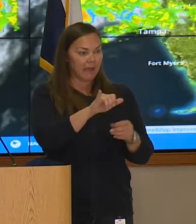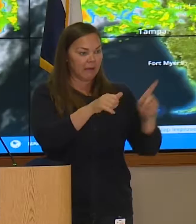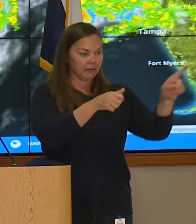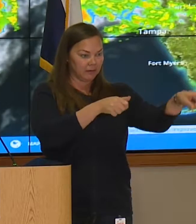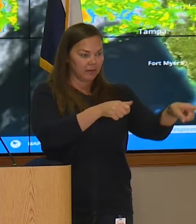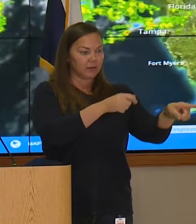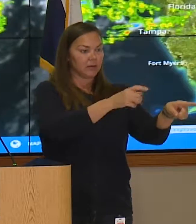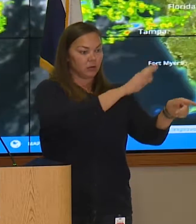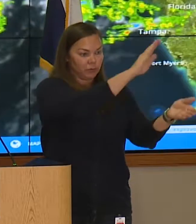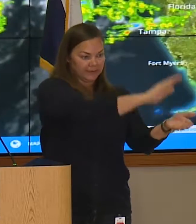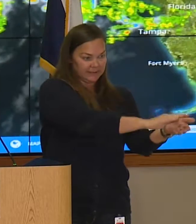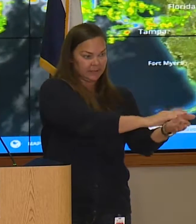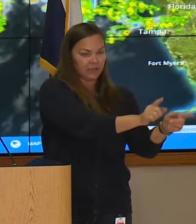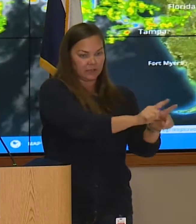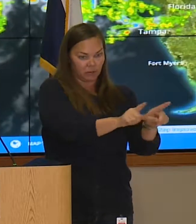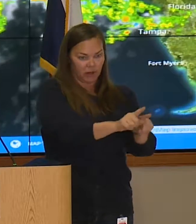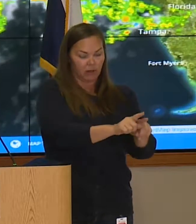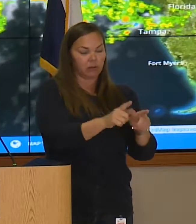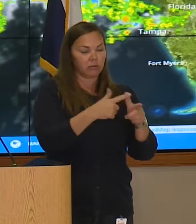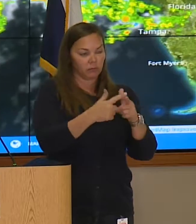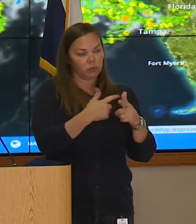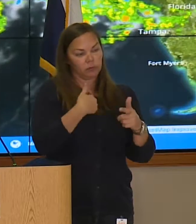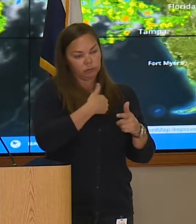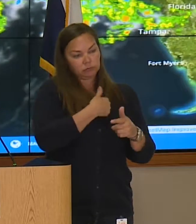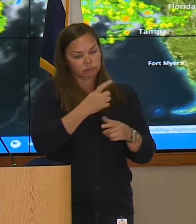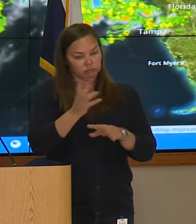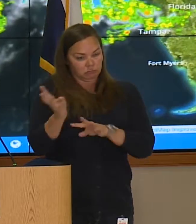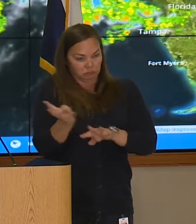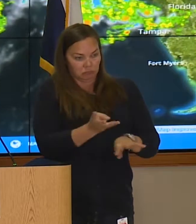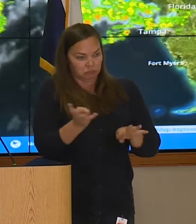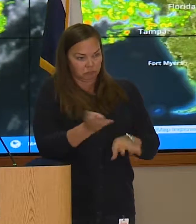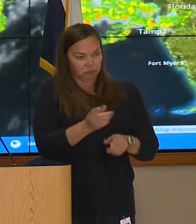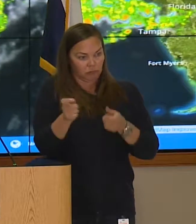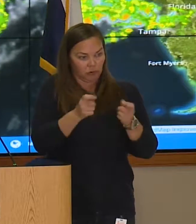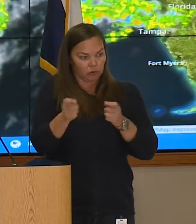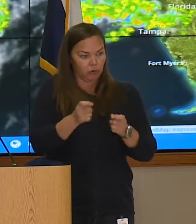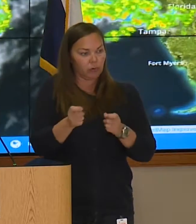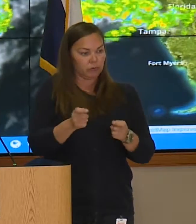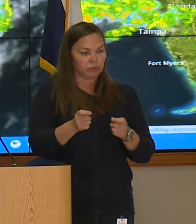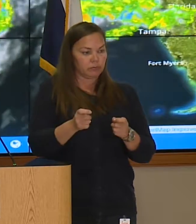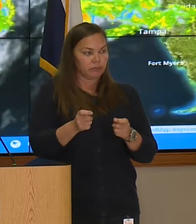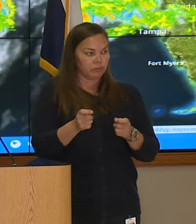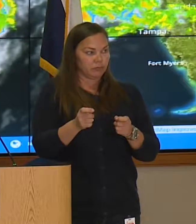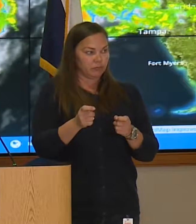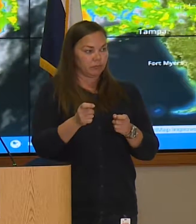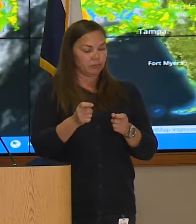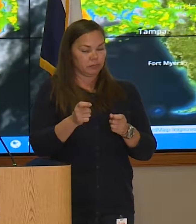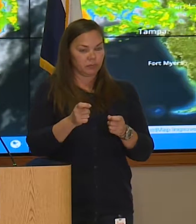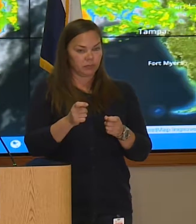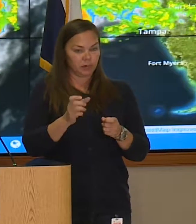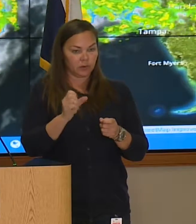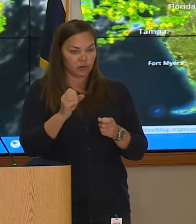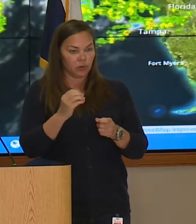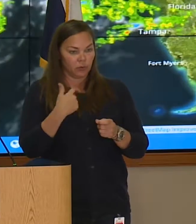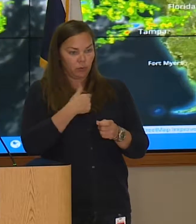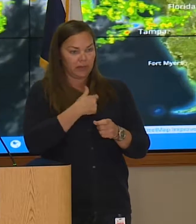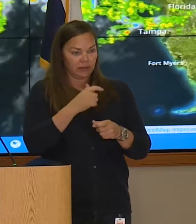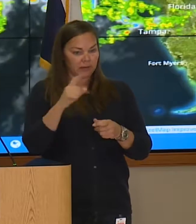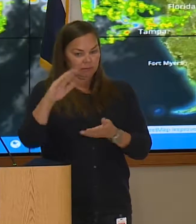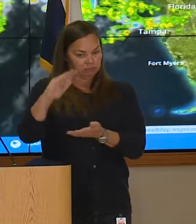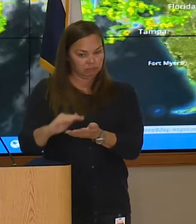to recede as well. So the dams will be able to more fully reach their discharge